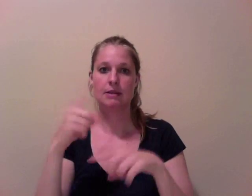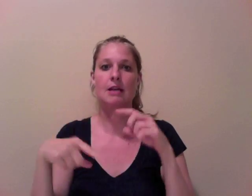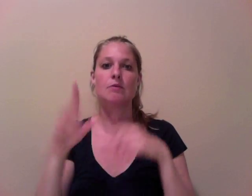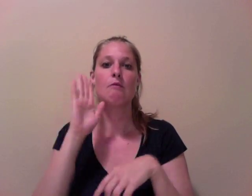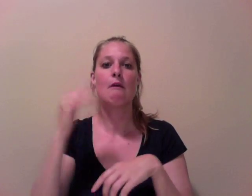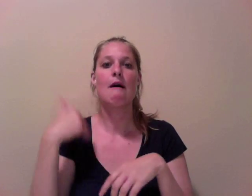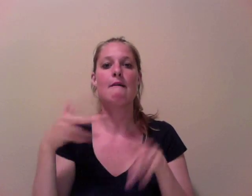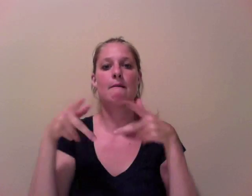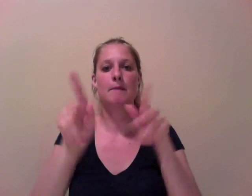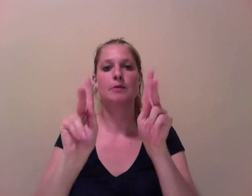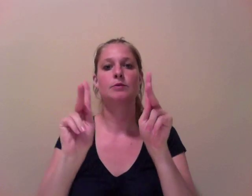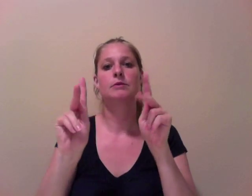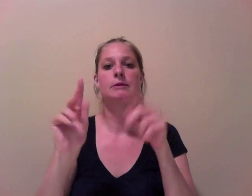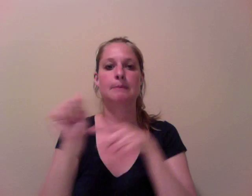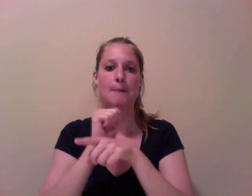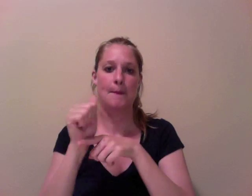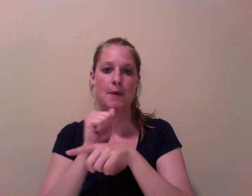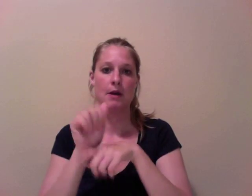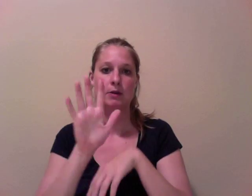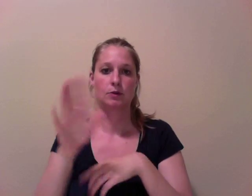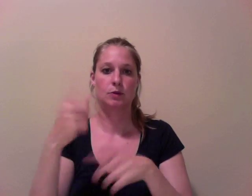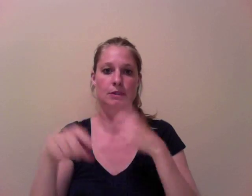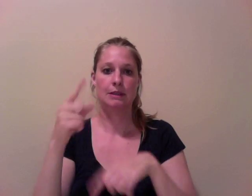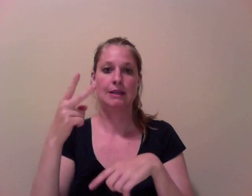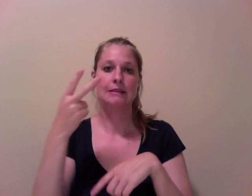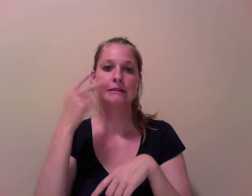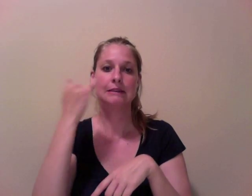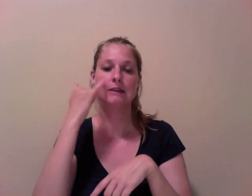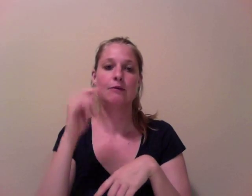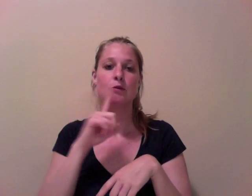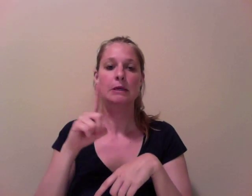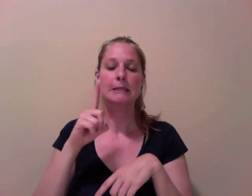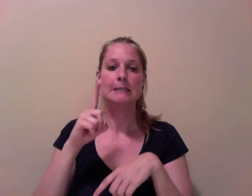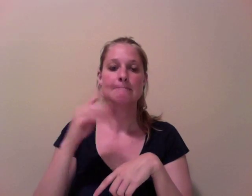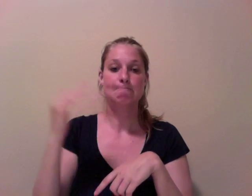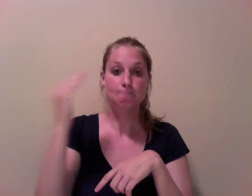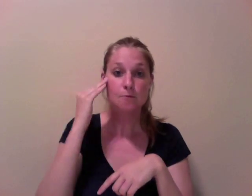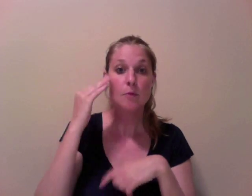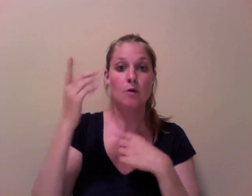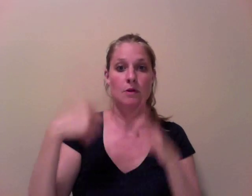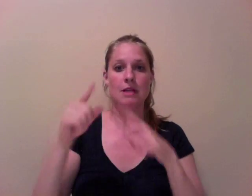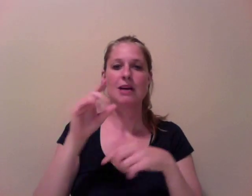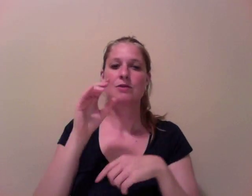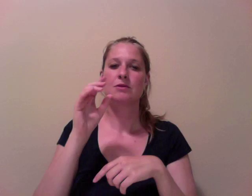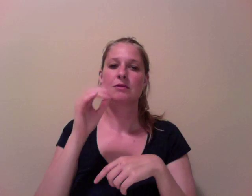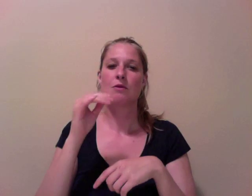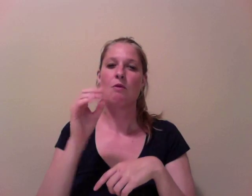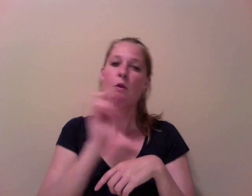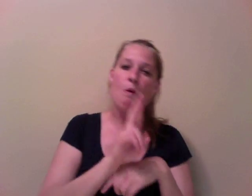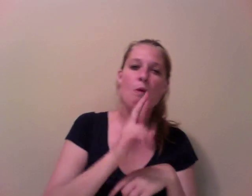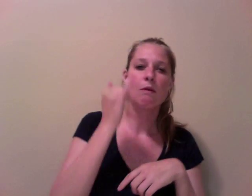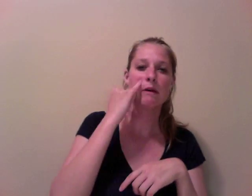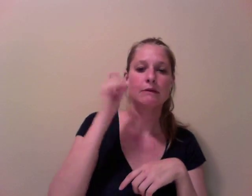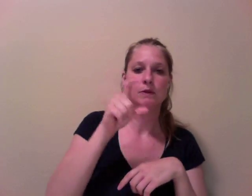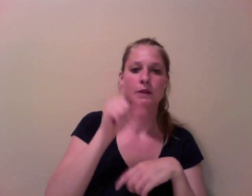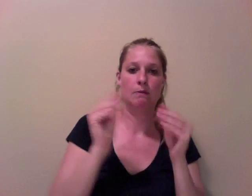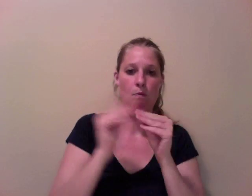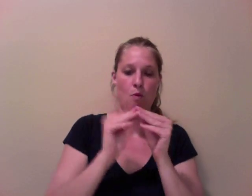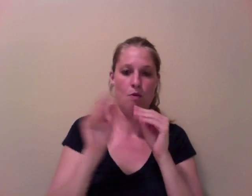all the signs, we'll have an opportunity to practice your signs to see if you really know the signs or if you need